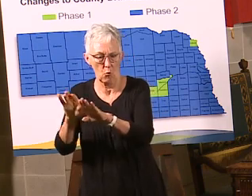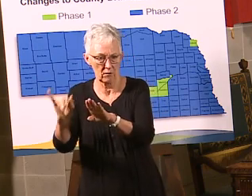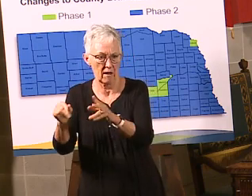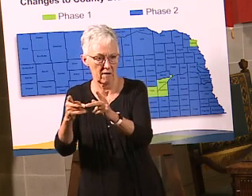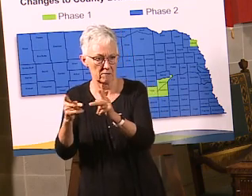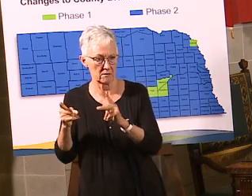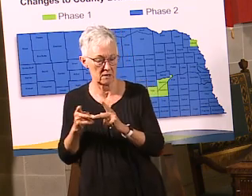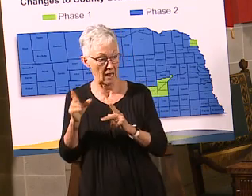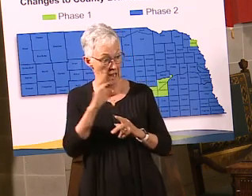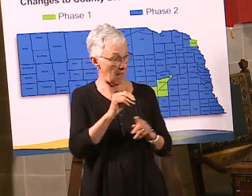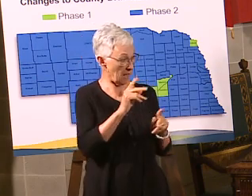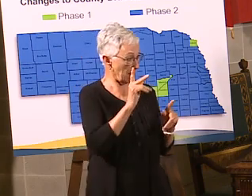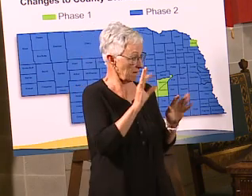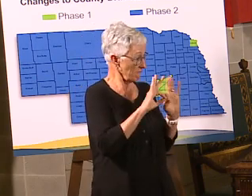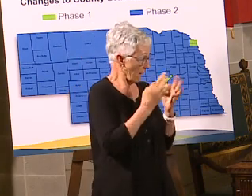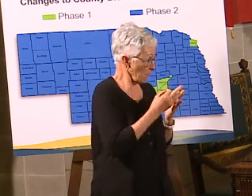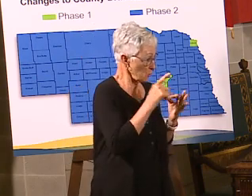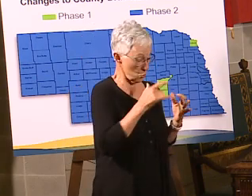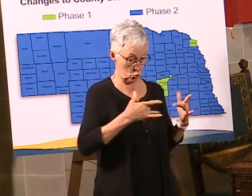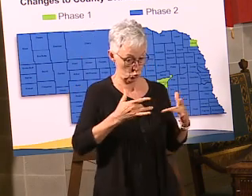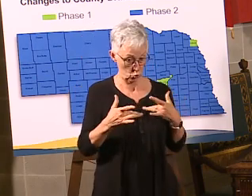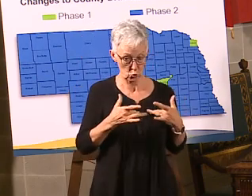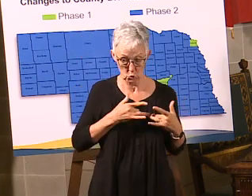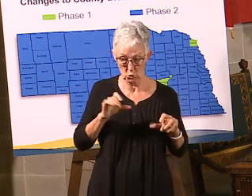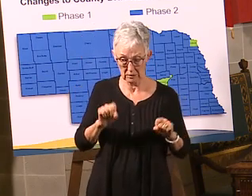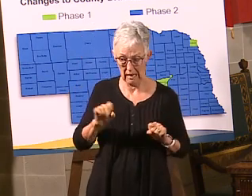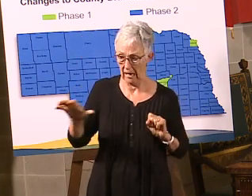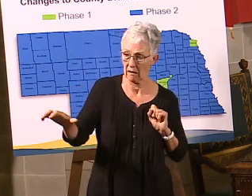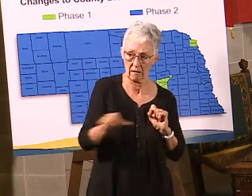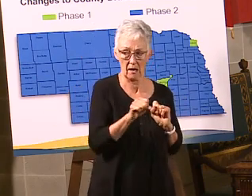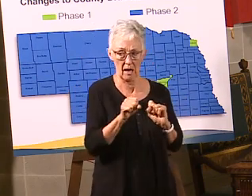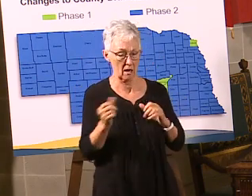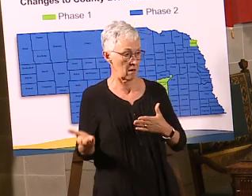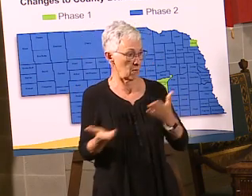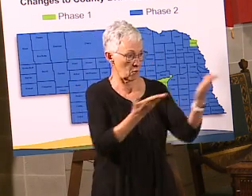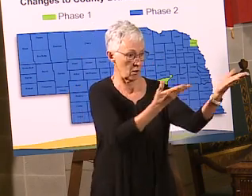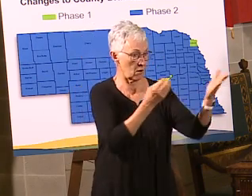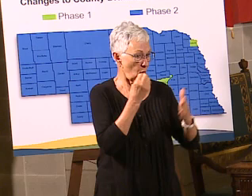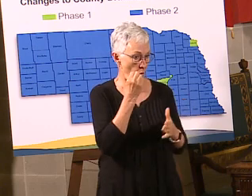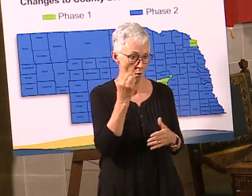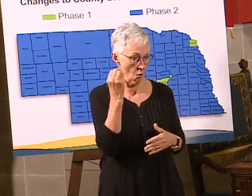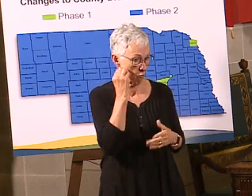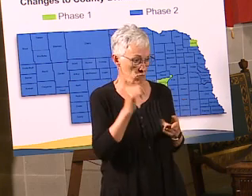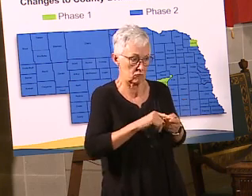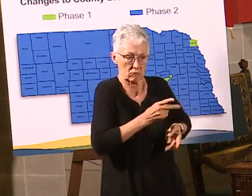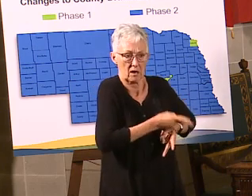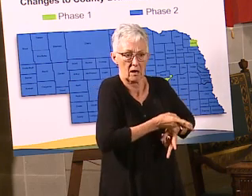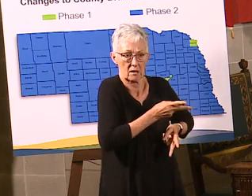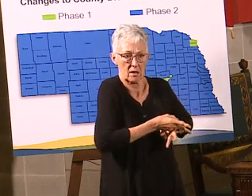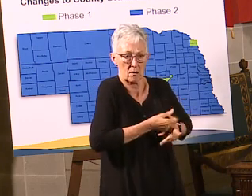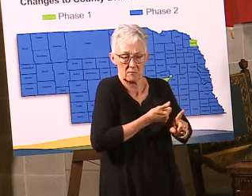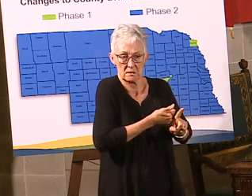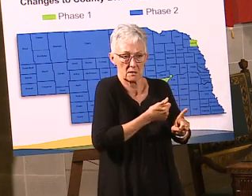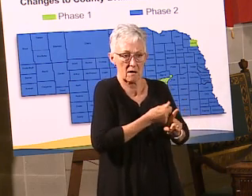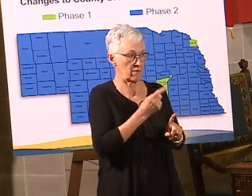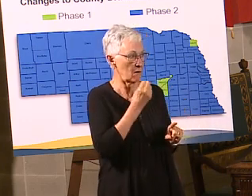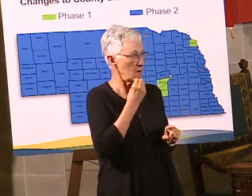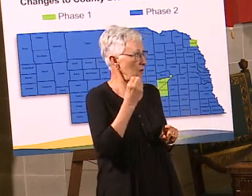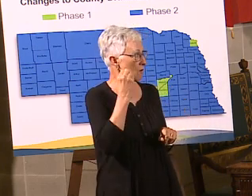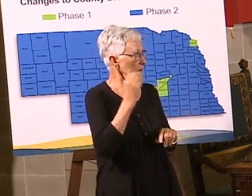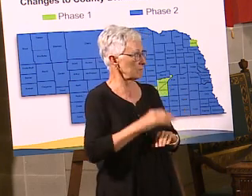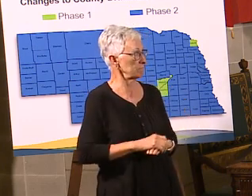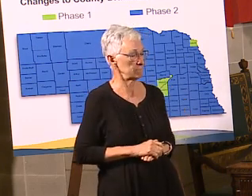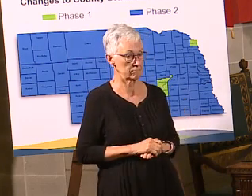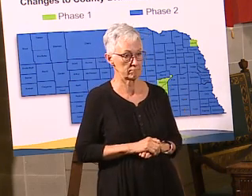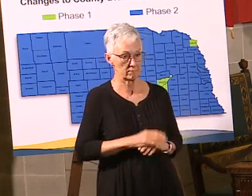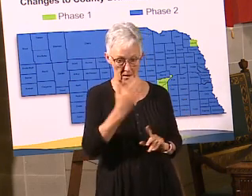them at home as well. They don't have to leave them in the facilities. The family members can take those folks home too. And I know that's happened as